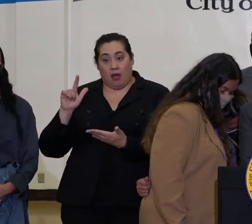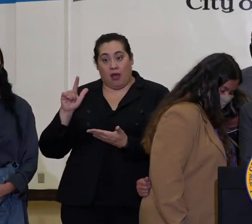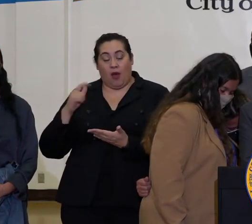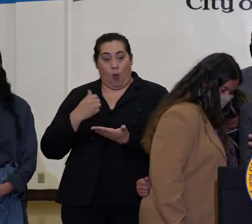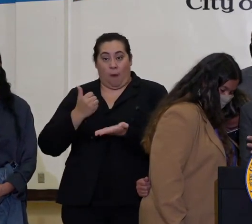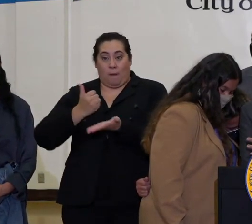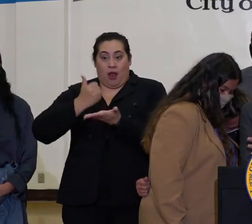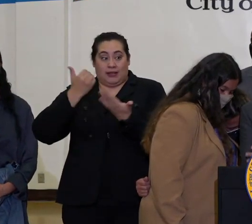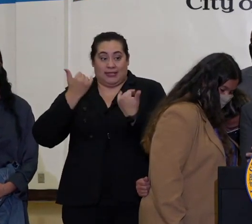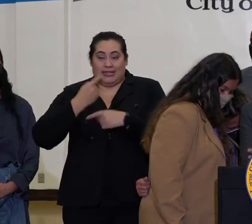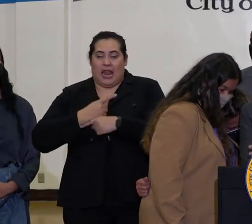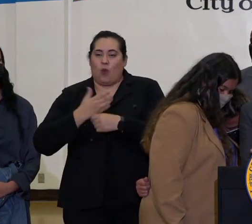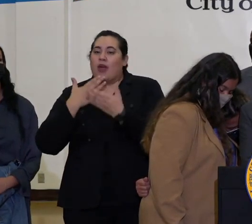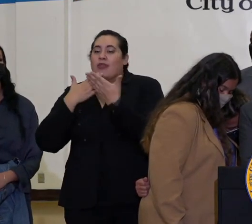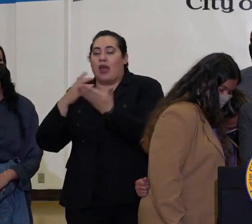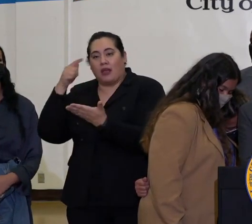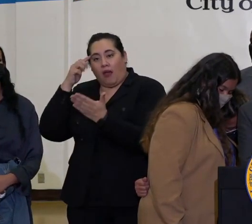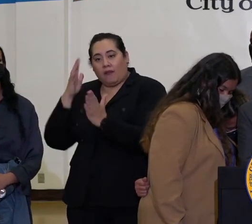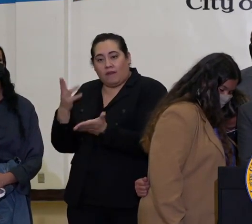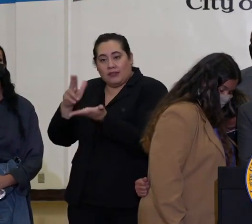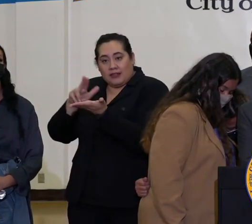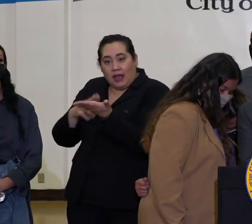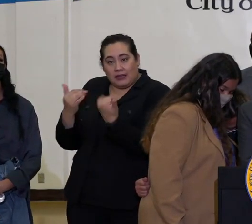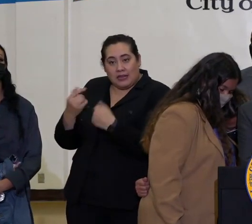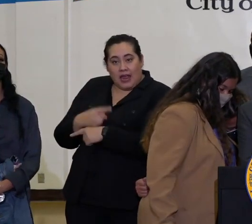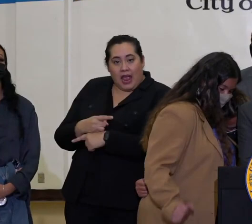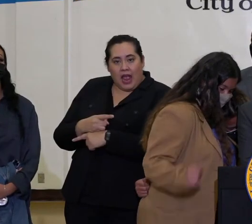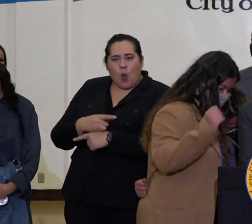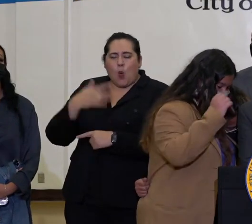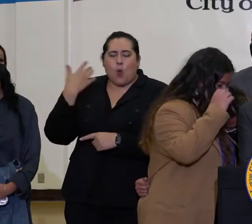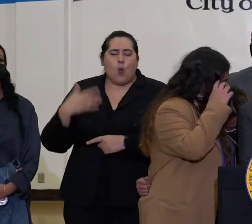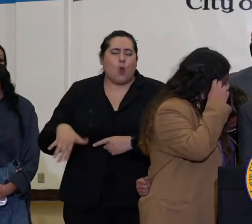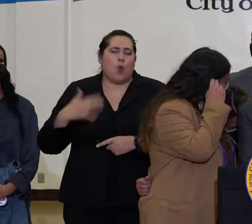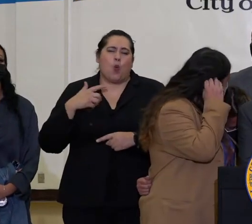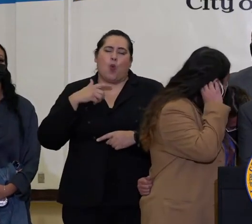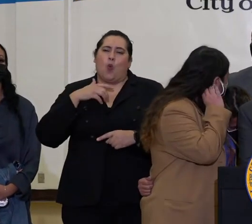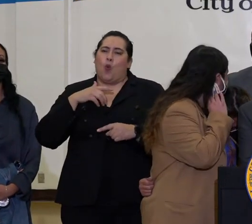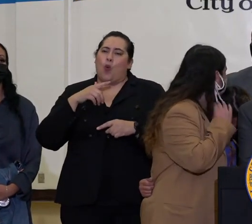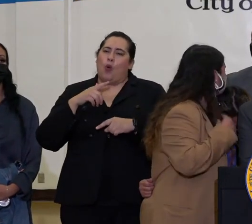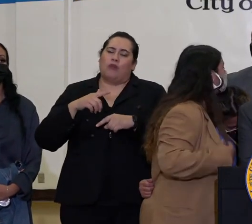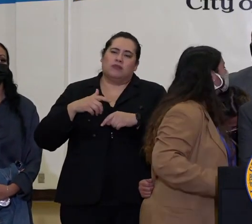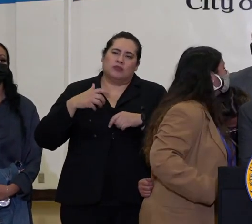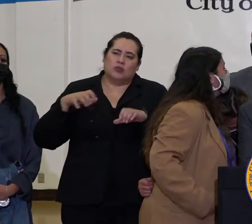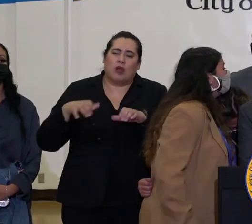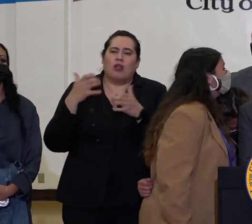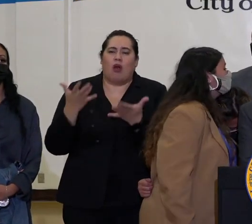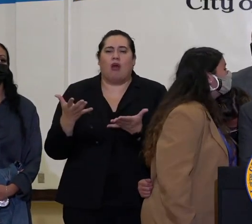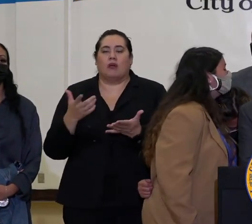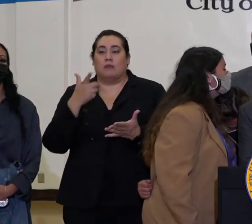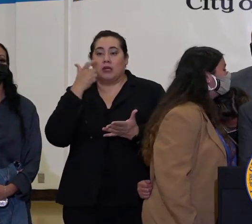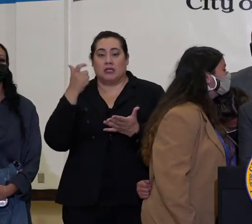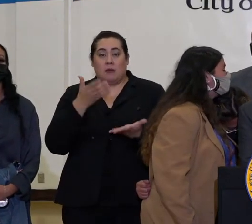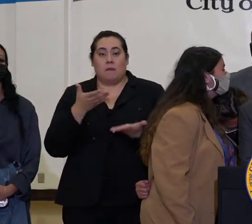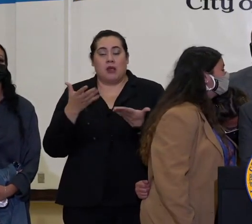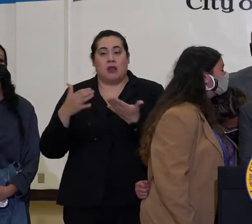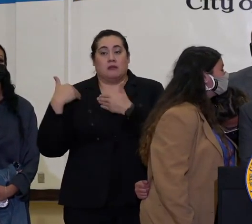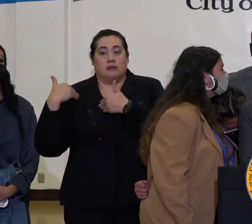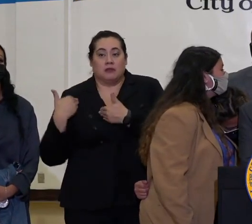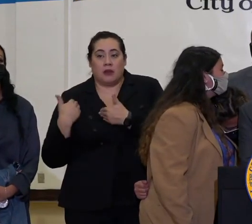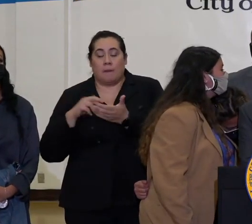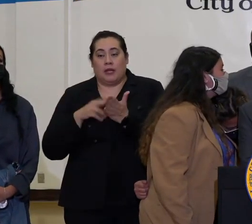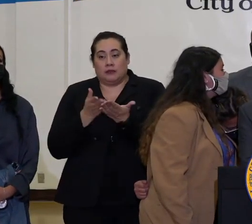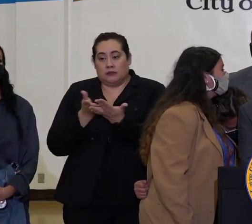passing today and that the governor has signed today go a long way towards bringing accountability and